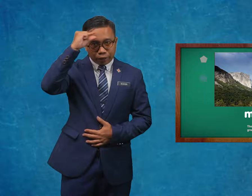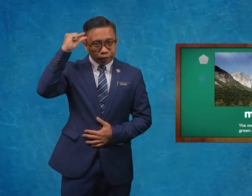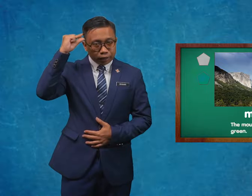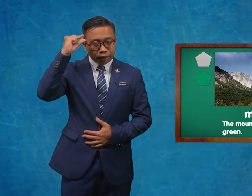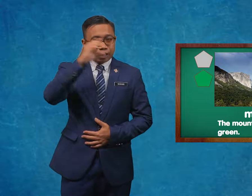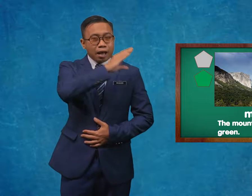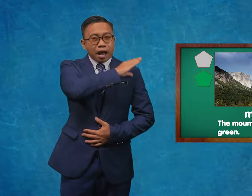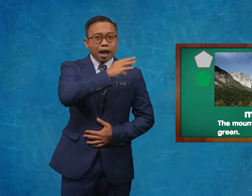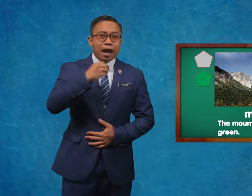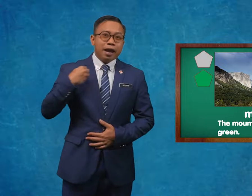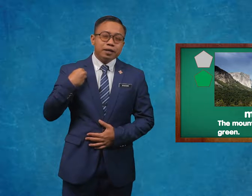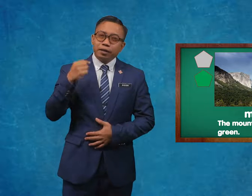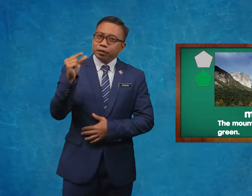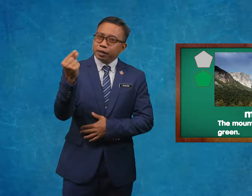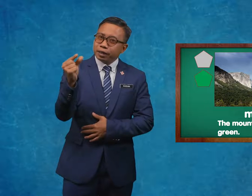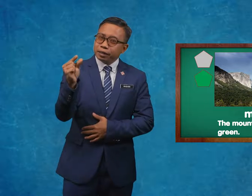Gray and green.